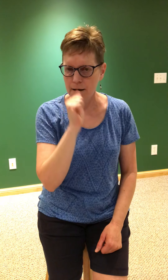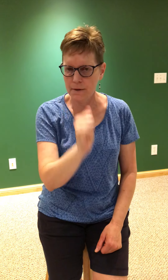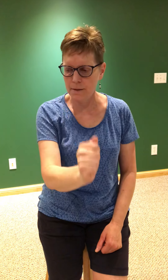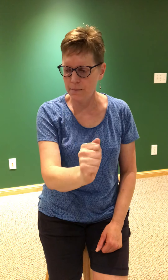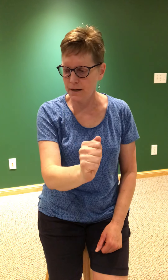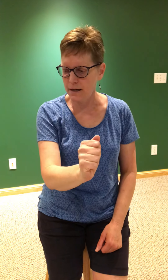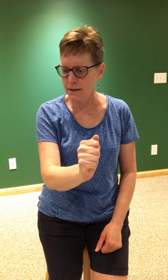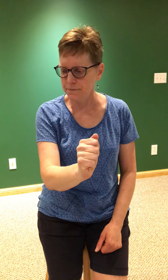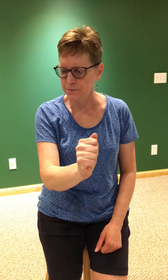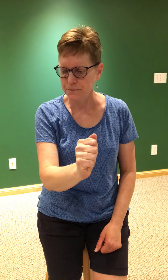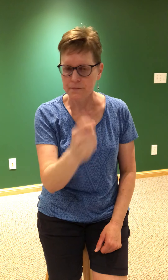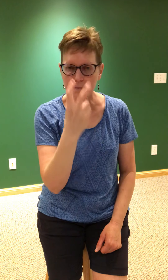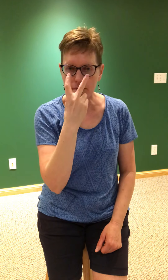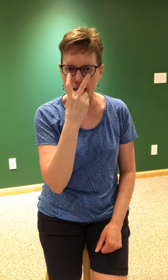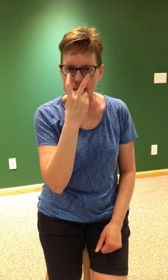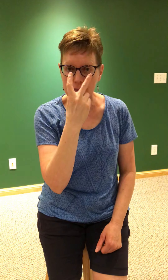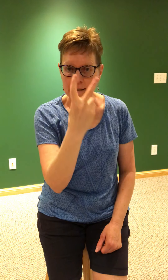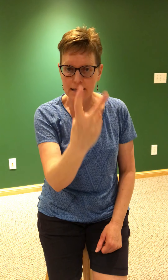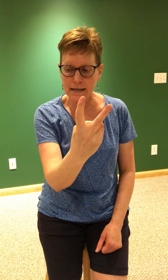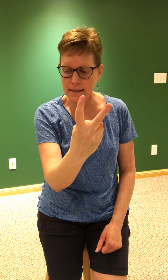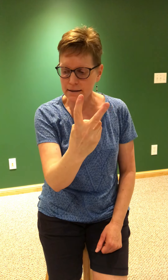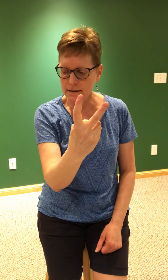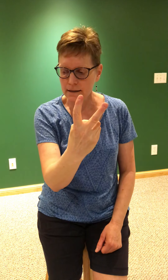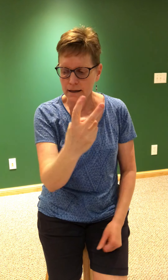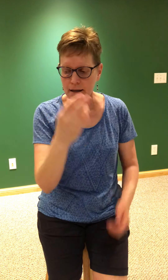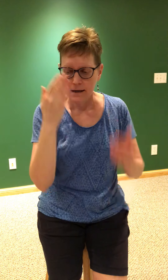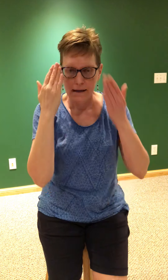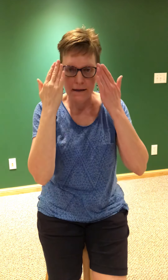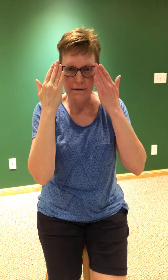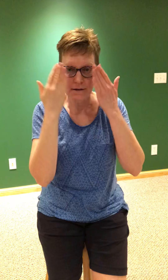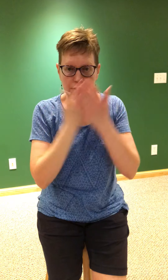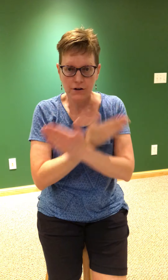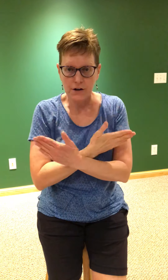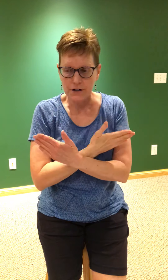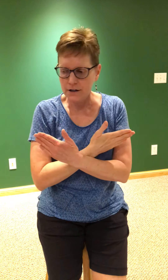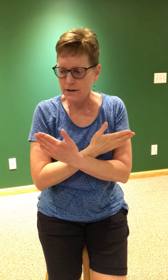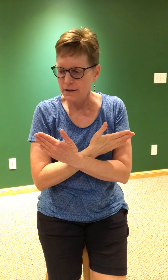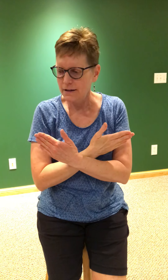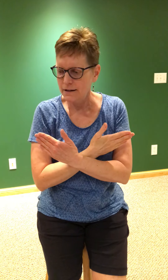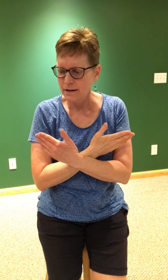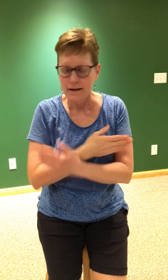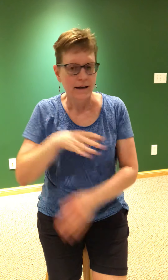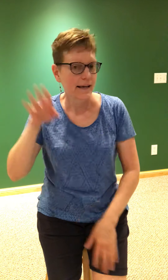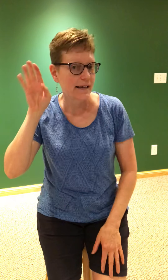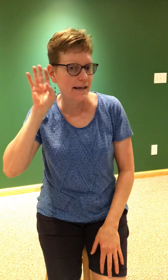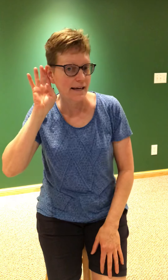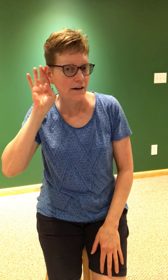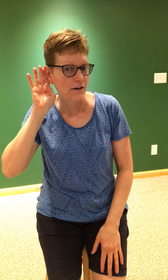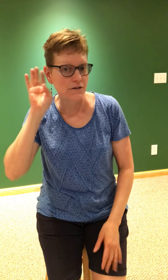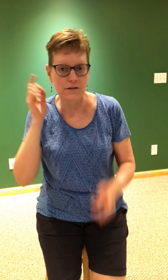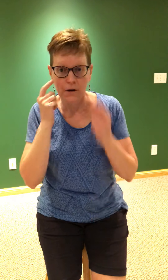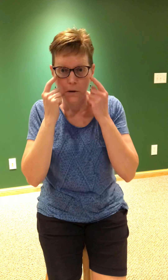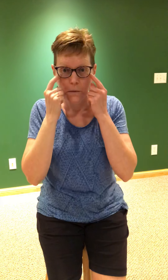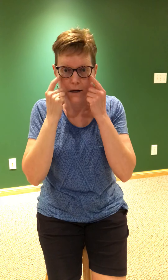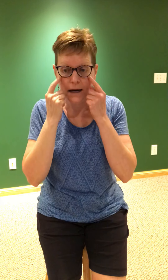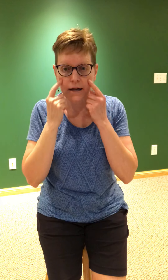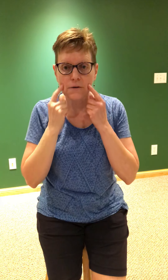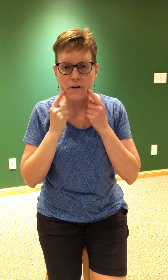may be. He sees in the dark. He hears when I